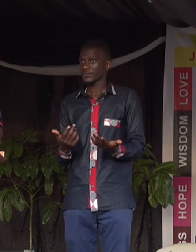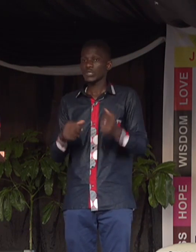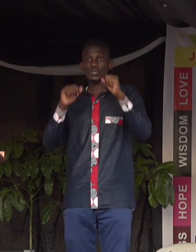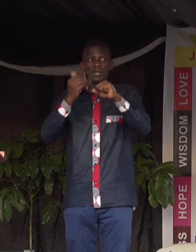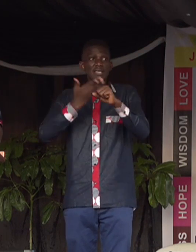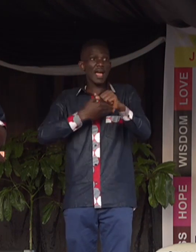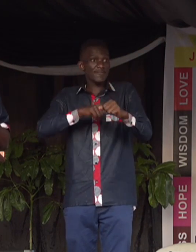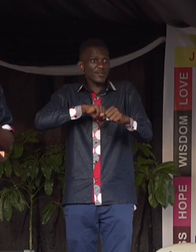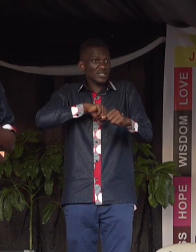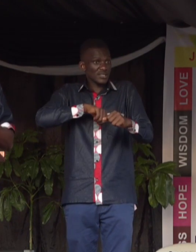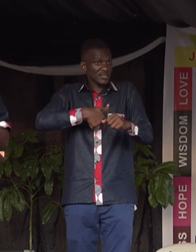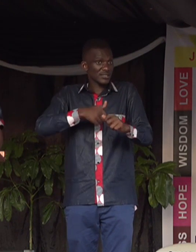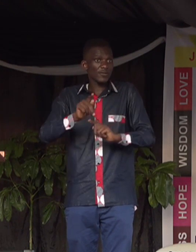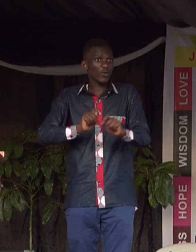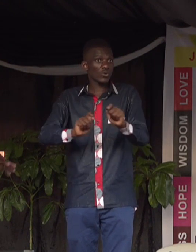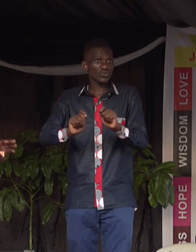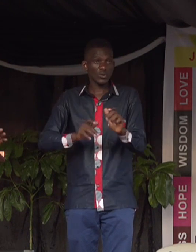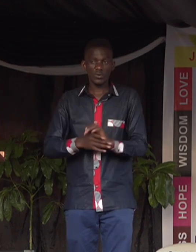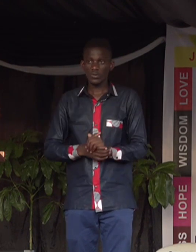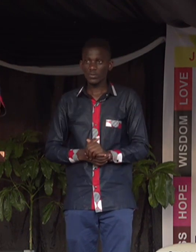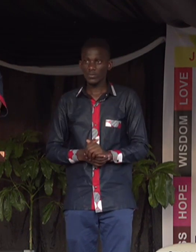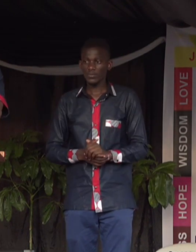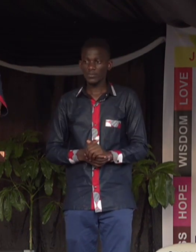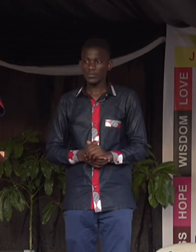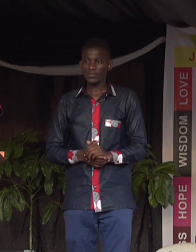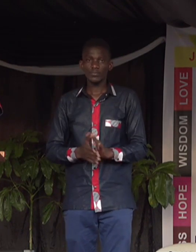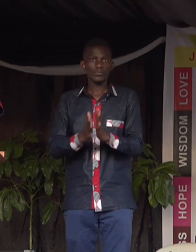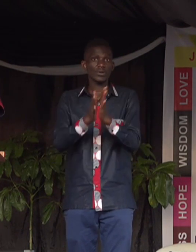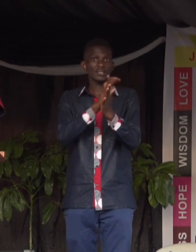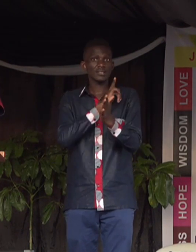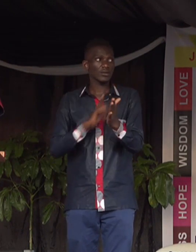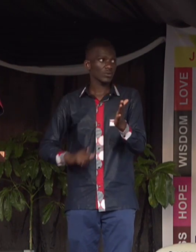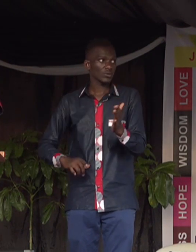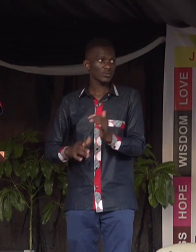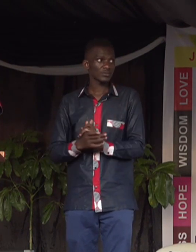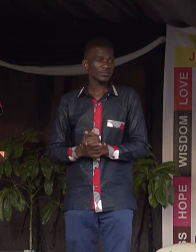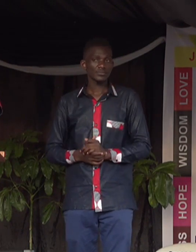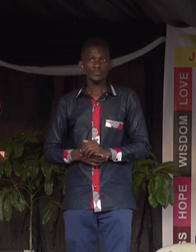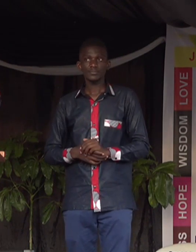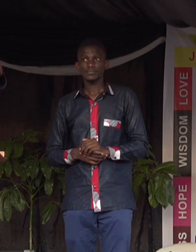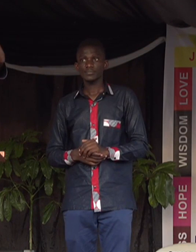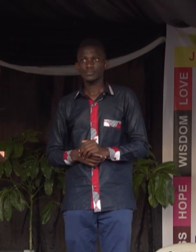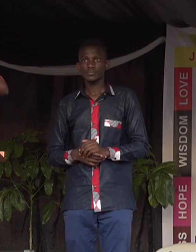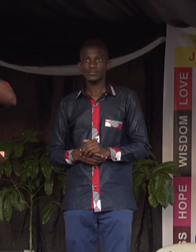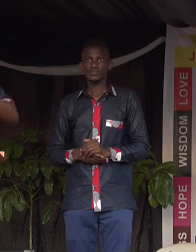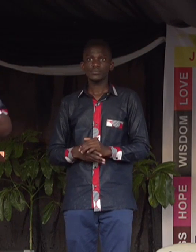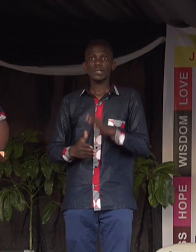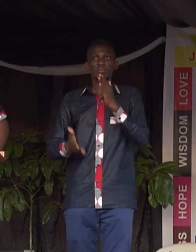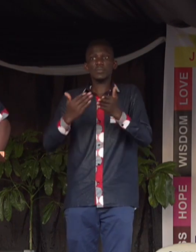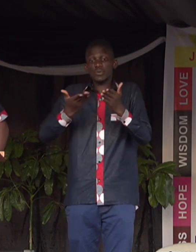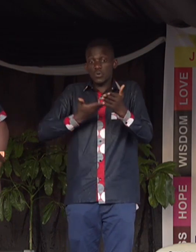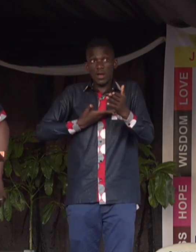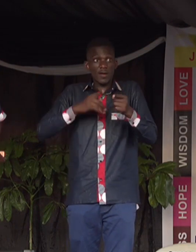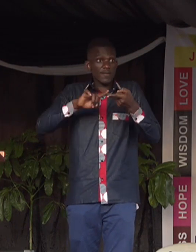have self-control. Oyina okubanga osobola okwegendereza. Yesu yebazibwe. Praise be to God. Oyinza okubeera ng'oyina